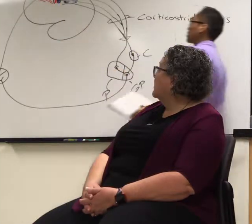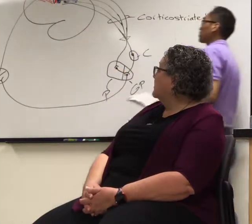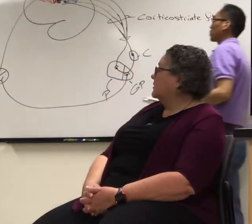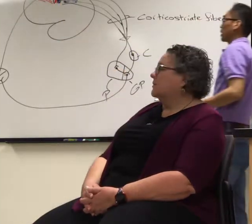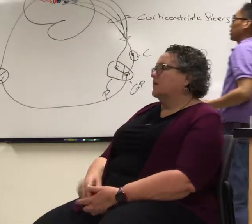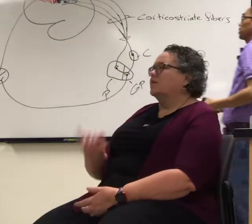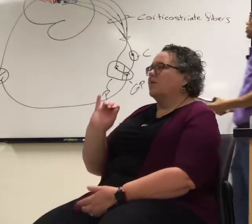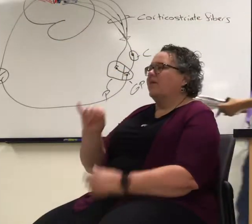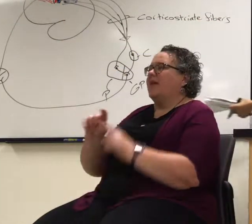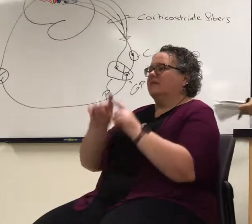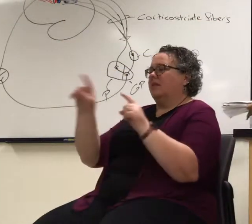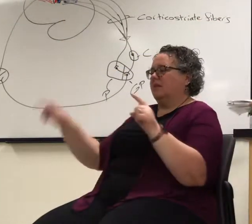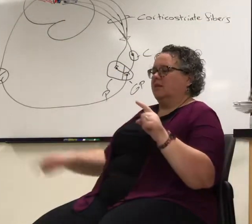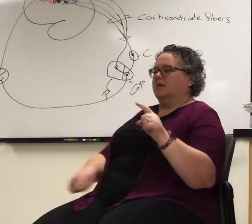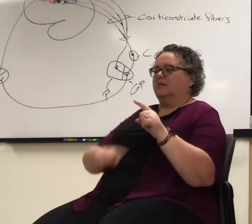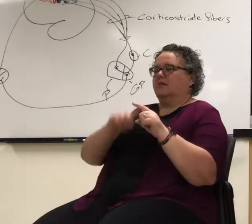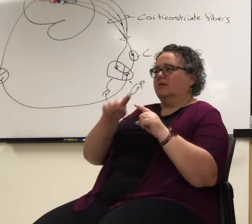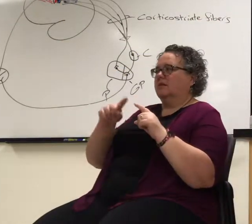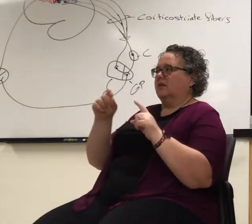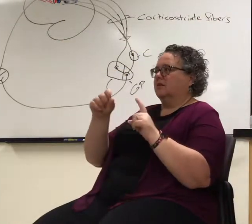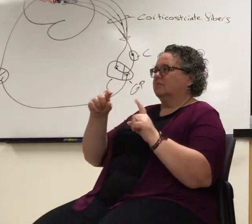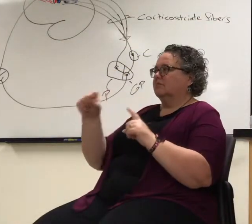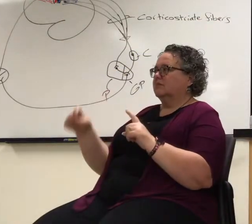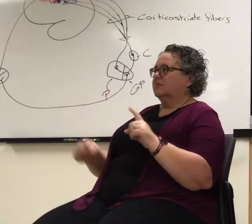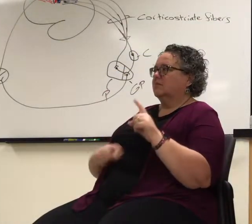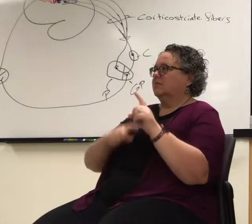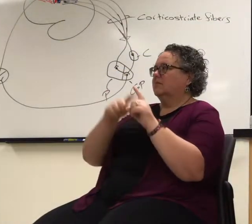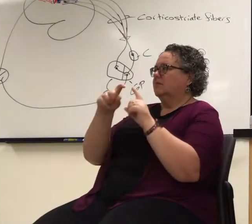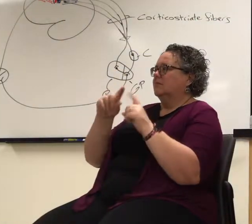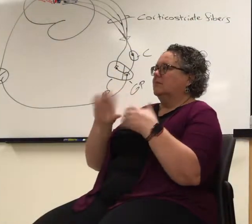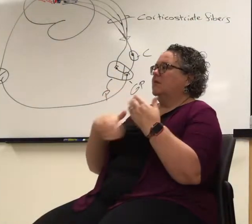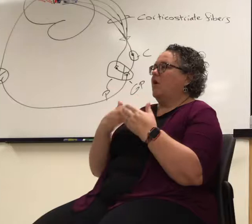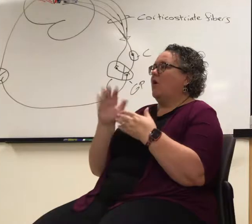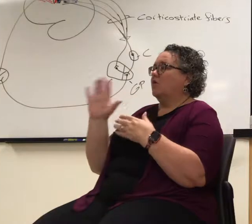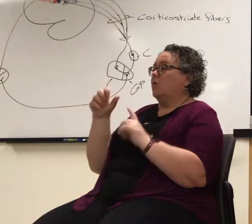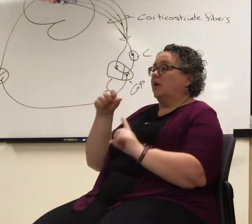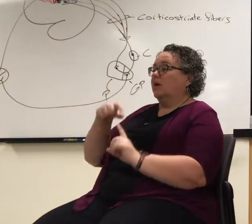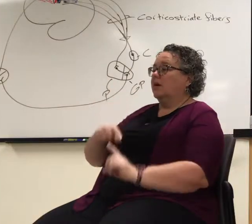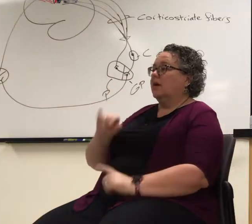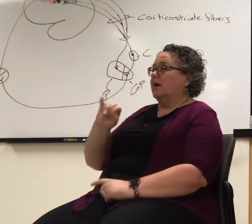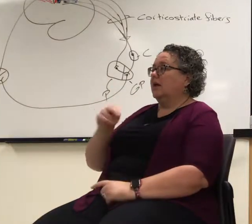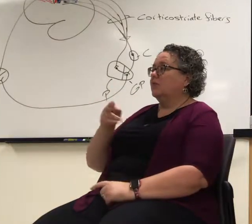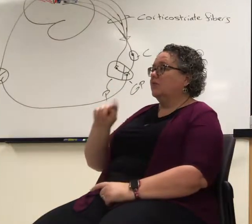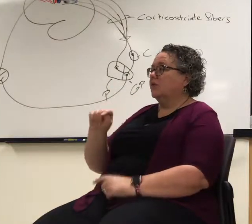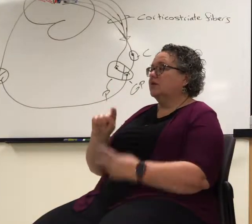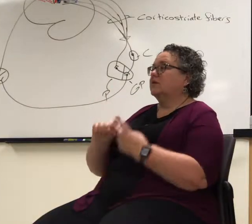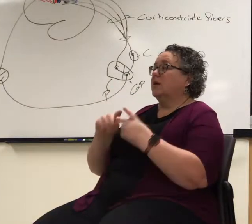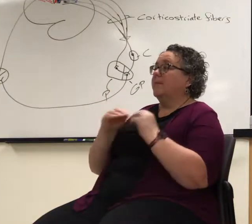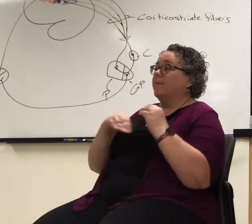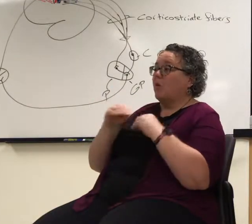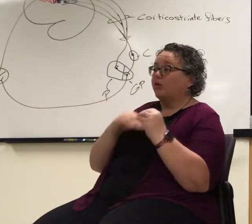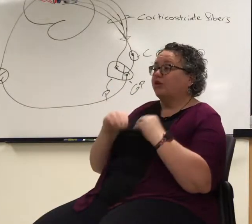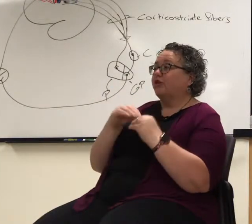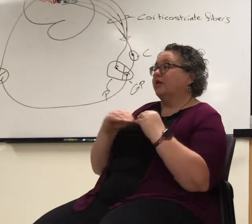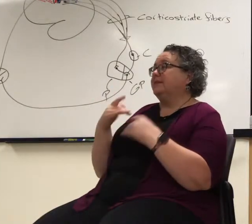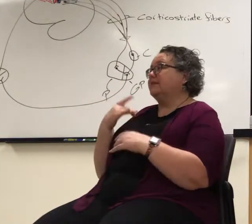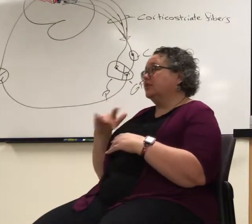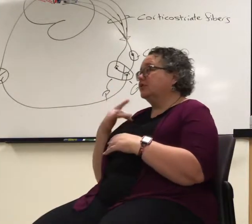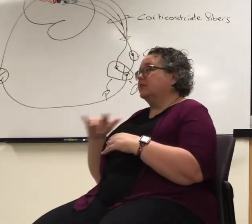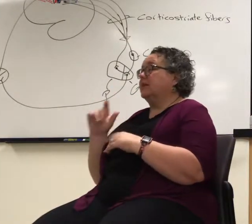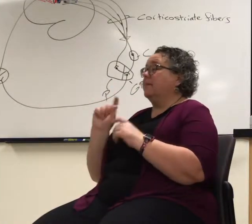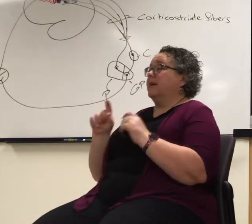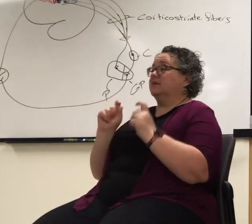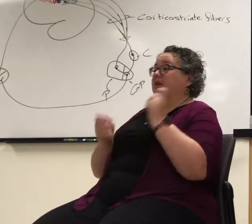So that's the circuit. You receive all the inputs, motor and sensory, and if you have to make an adjustment in your